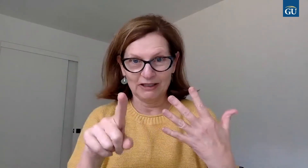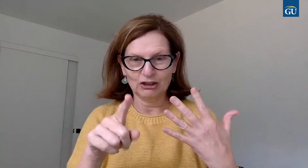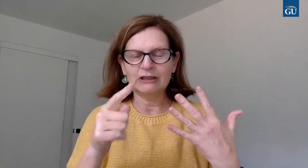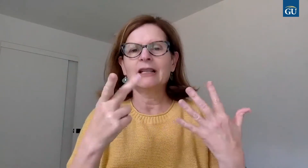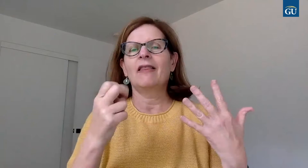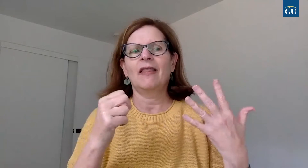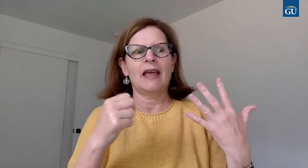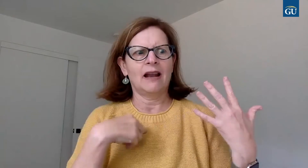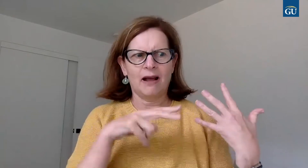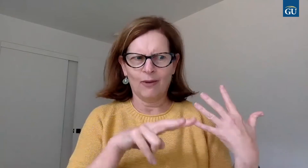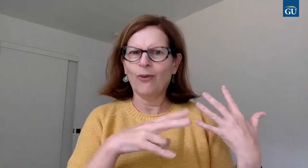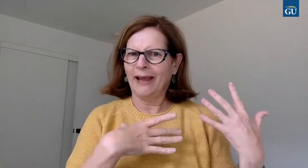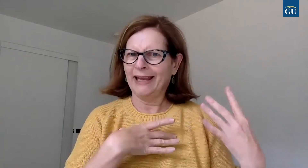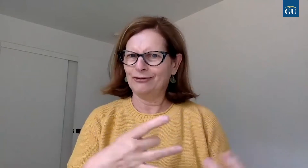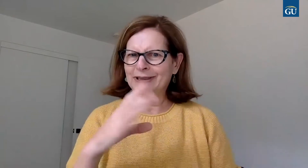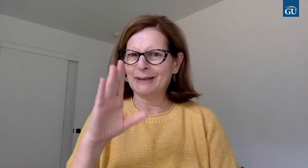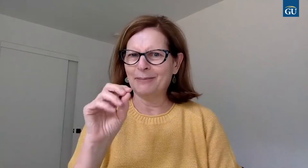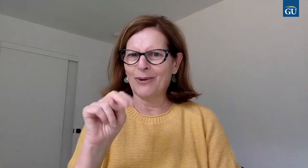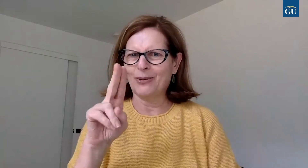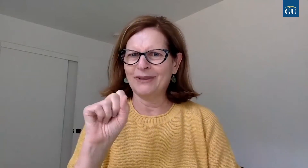the interesting bonus questions as well.